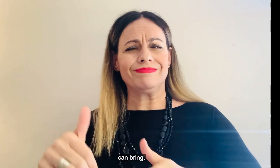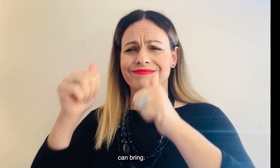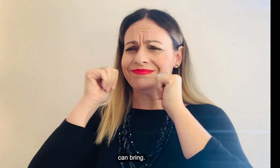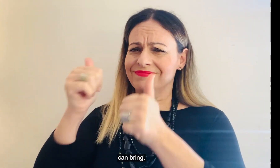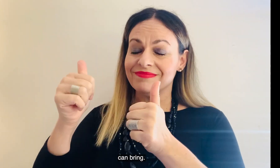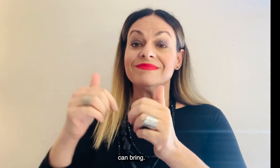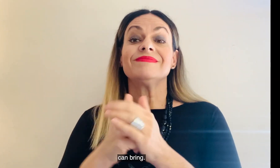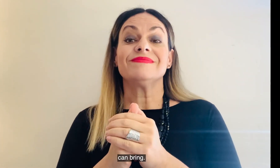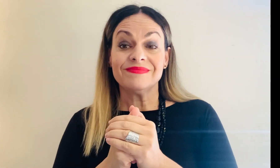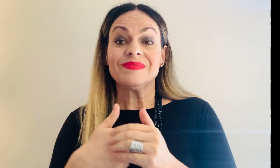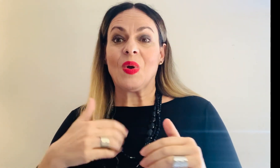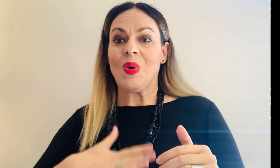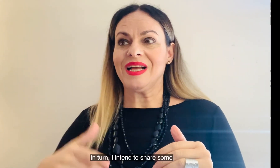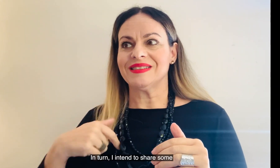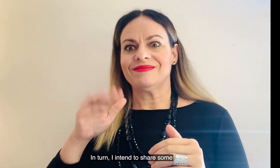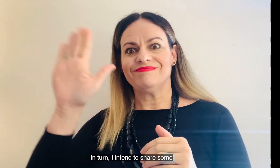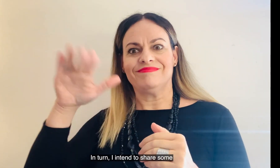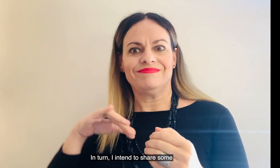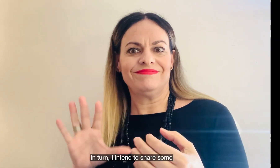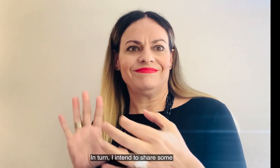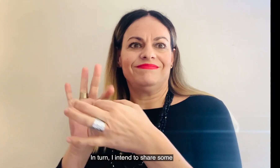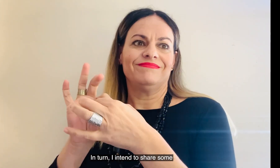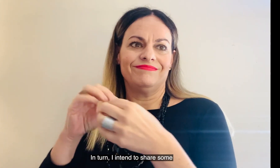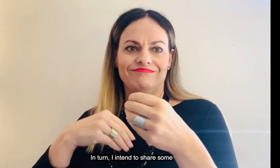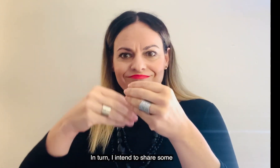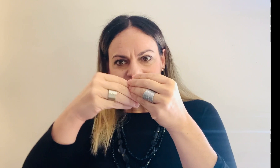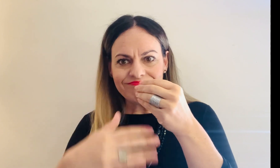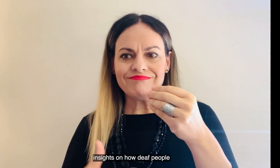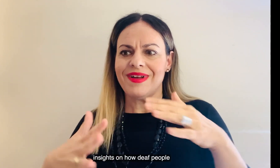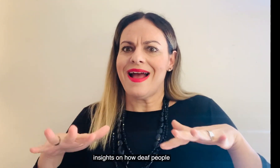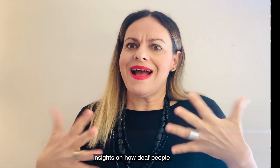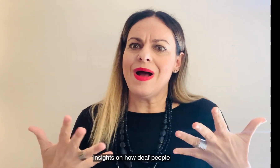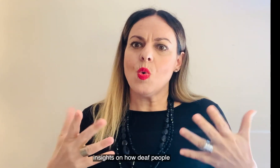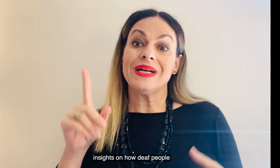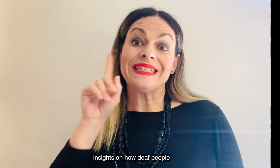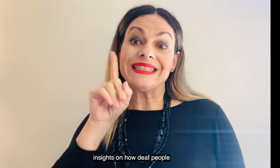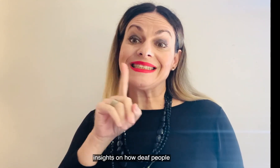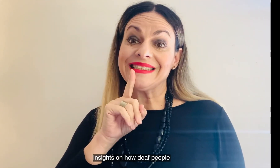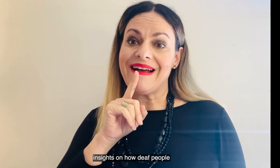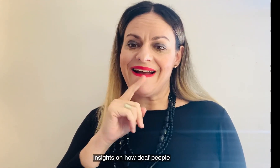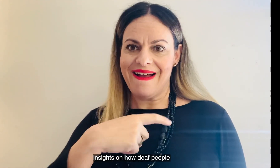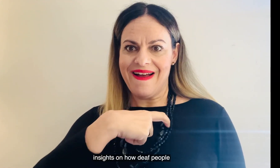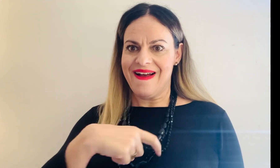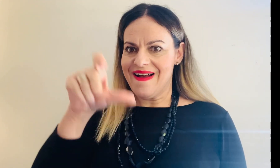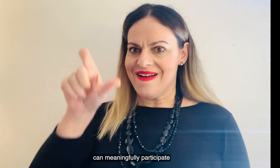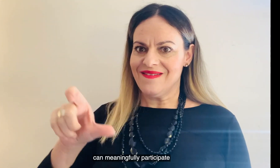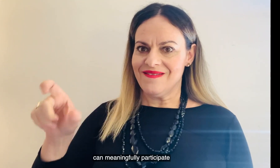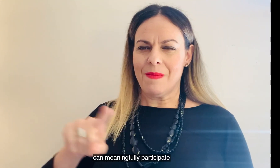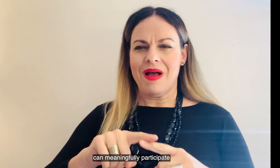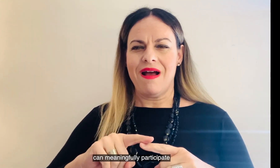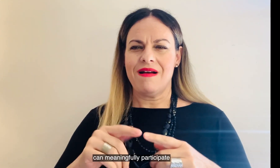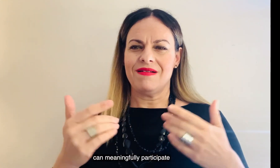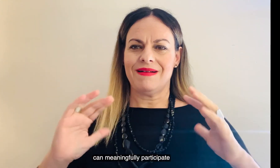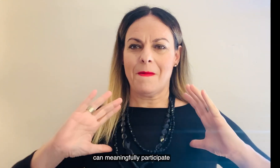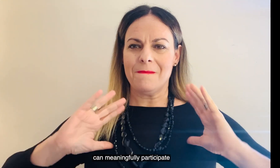bring. In turn, I intend to share some insights on how deaf people can meaningfully